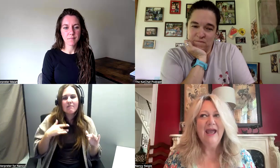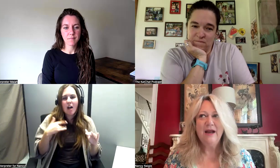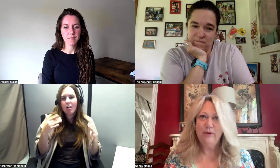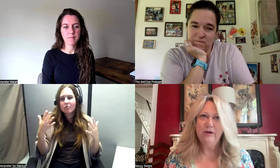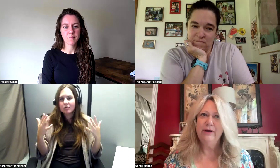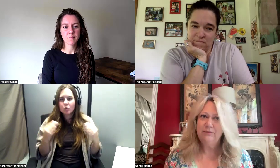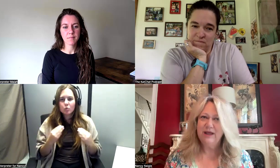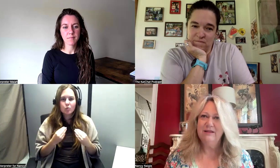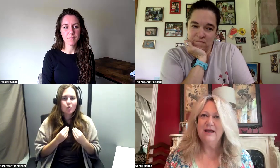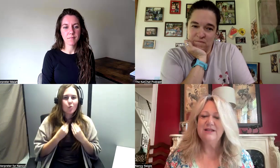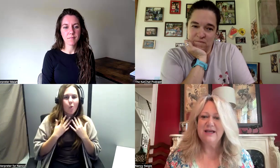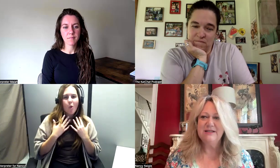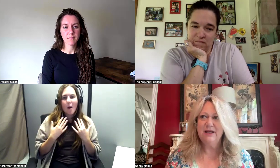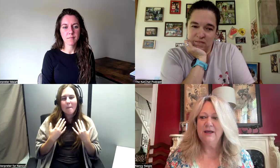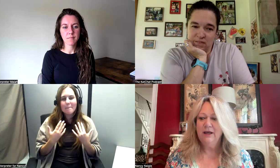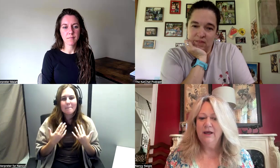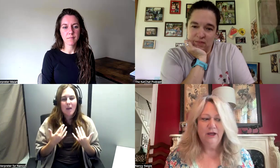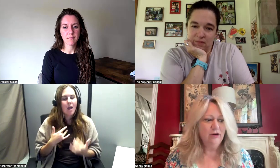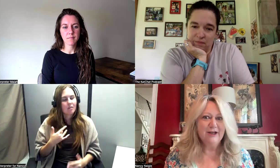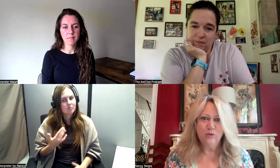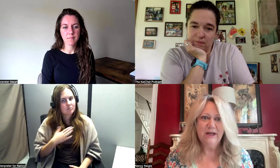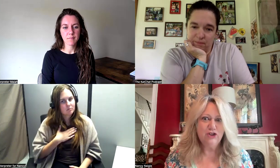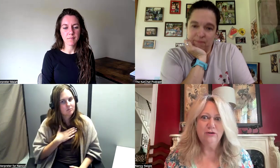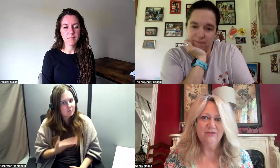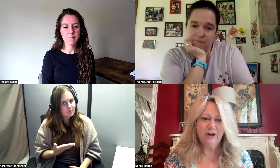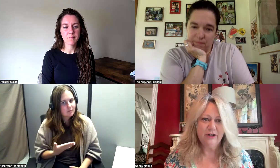wonderful. And I will admit that tasting,